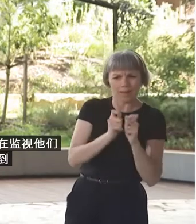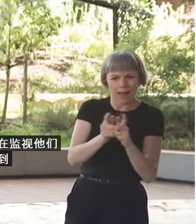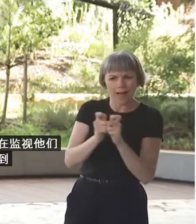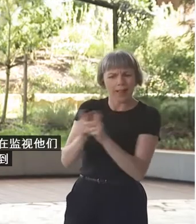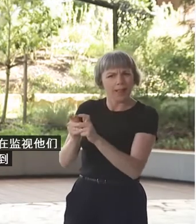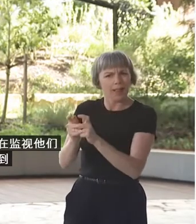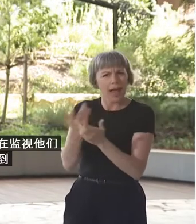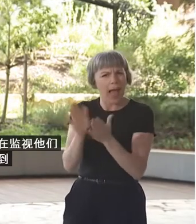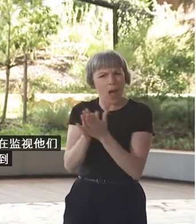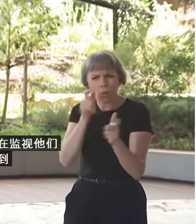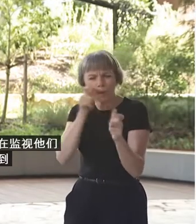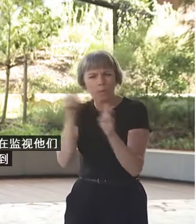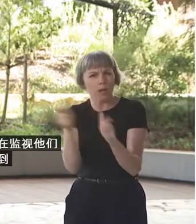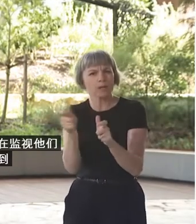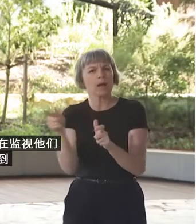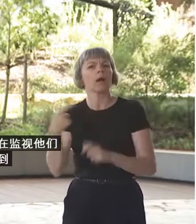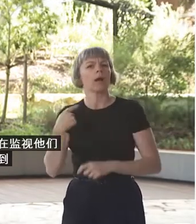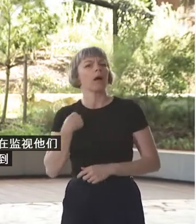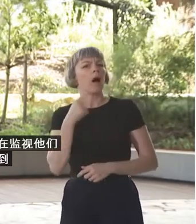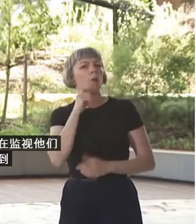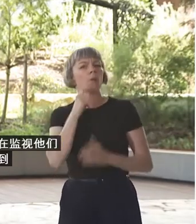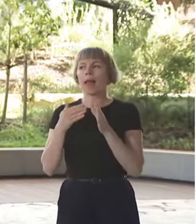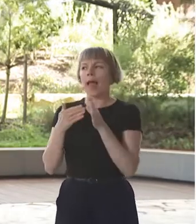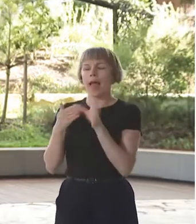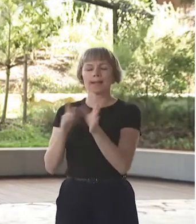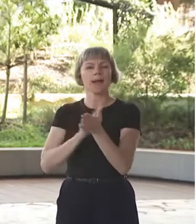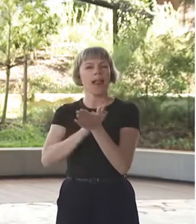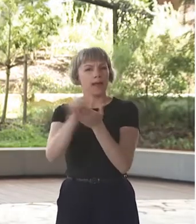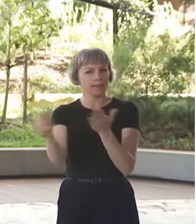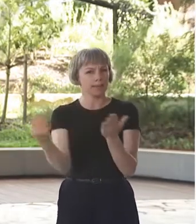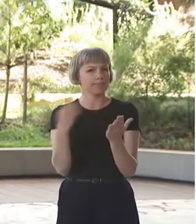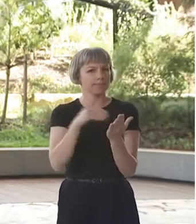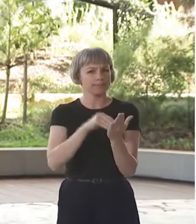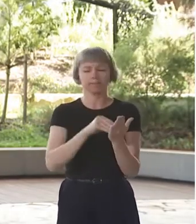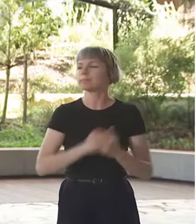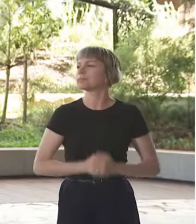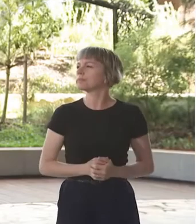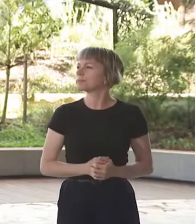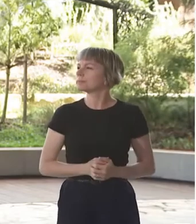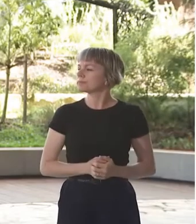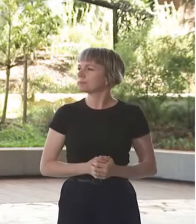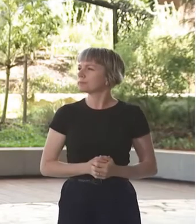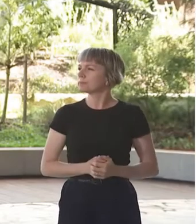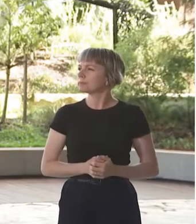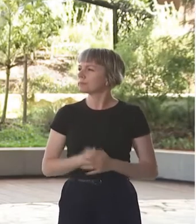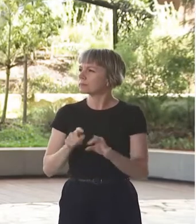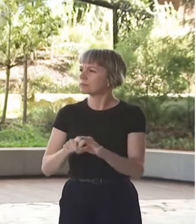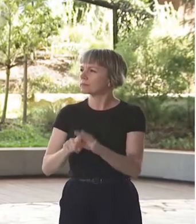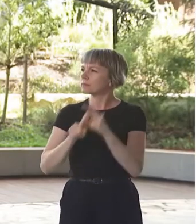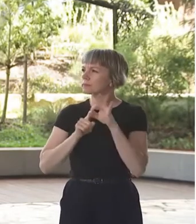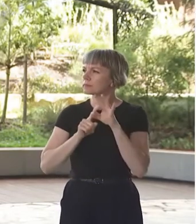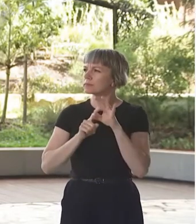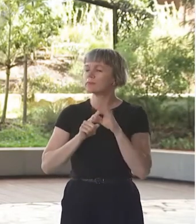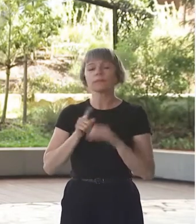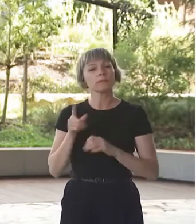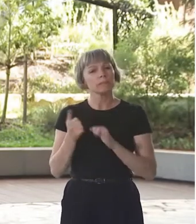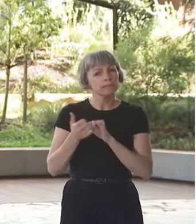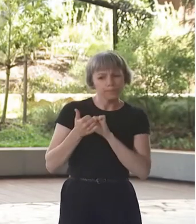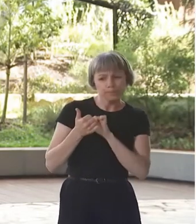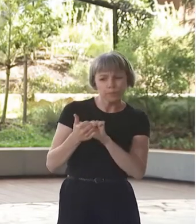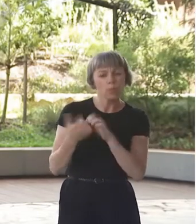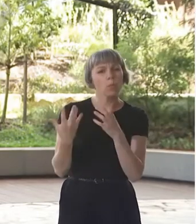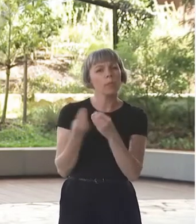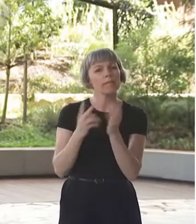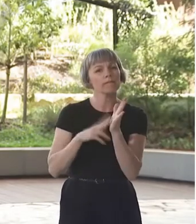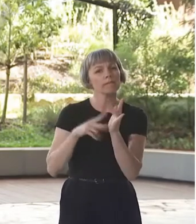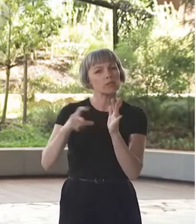I'll take that on notice. Premier, by-electoral One second. Just on your cooperation with Victoria. Yep. Under your predecessor last year, we